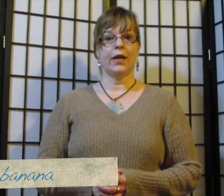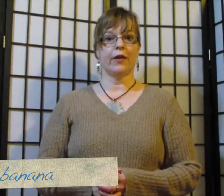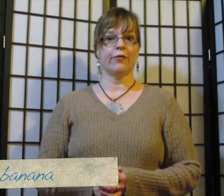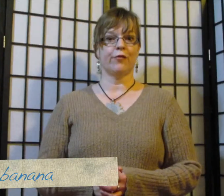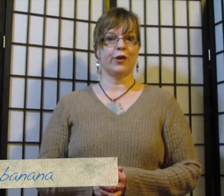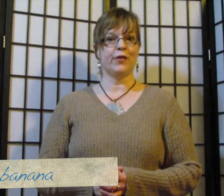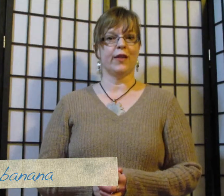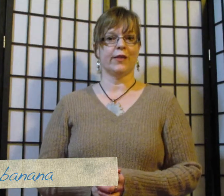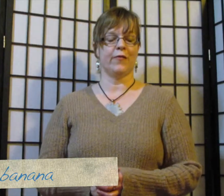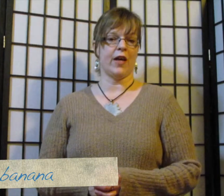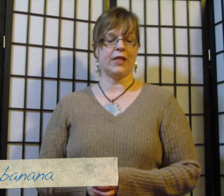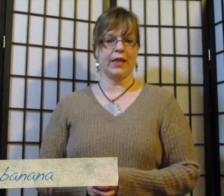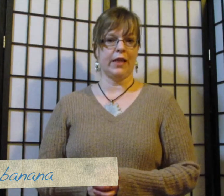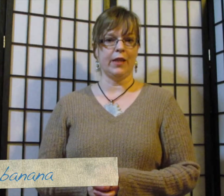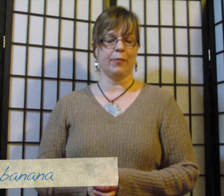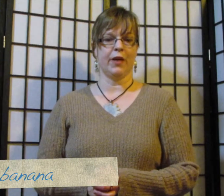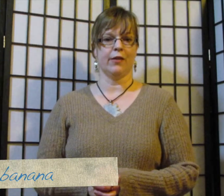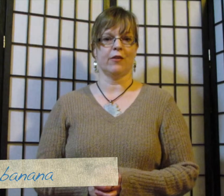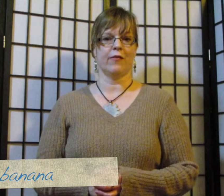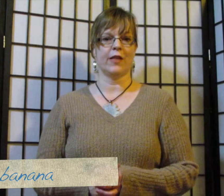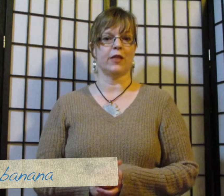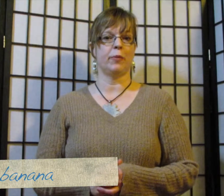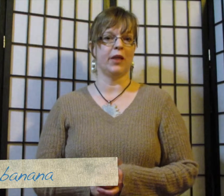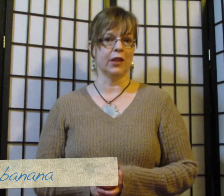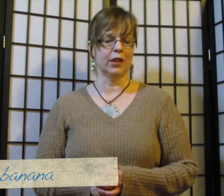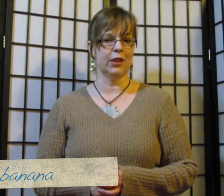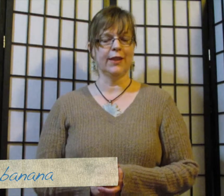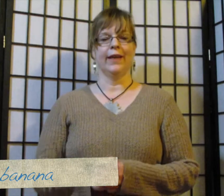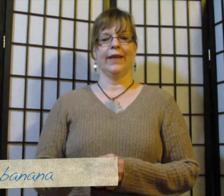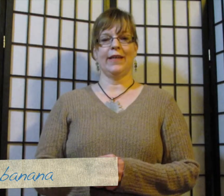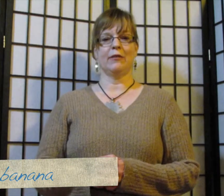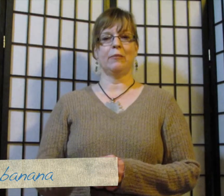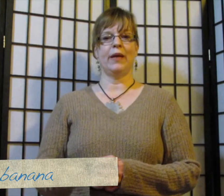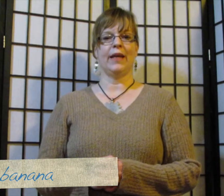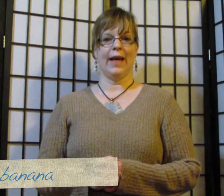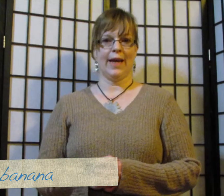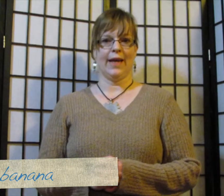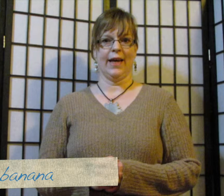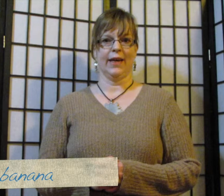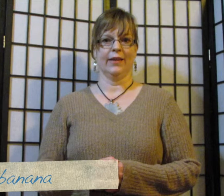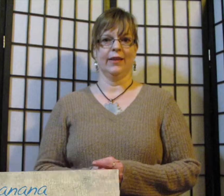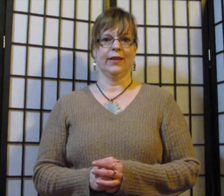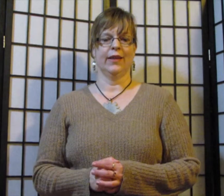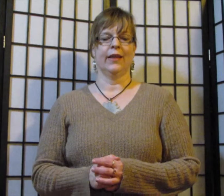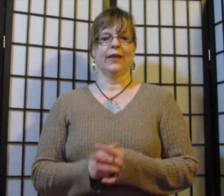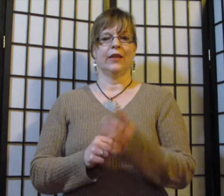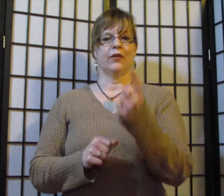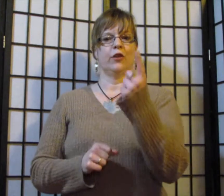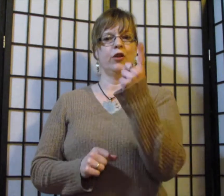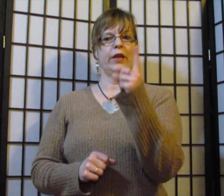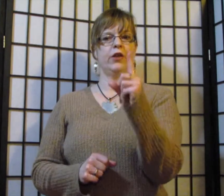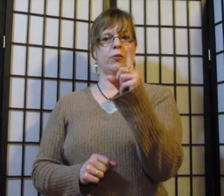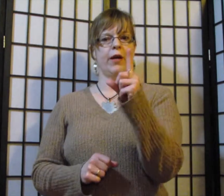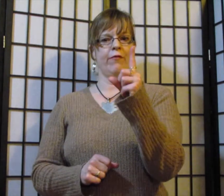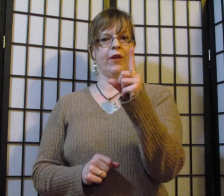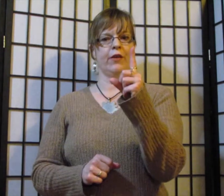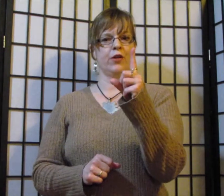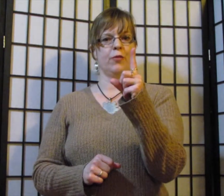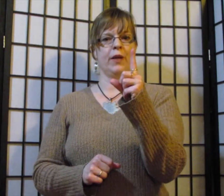Another fruit that's fun to eat because it's fun to peel is banana. So you need one finger as your